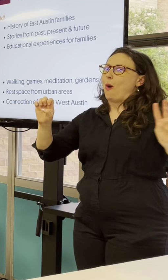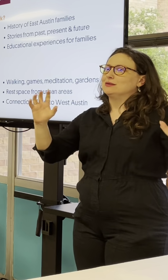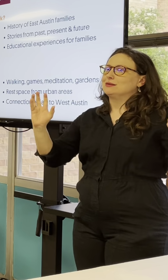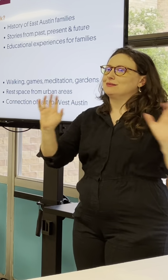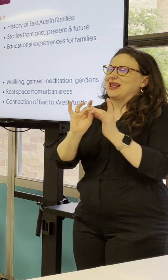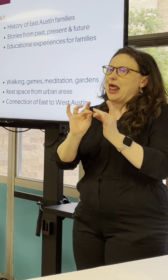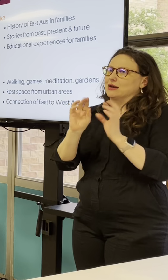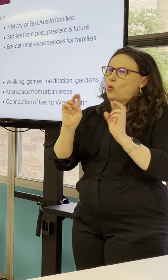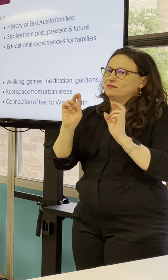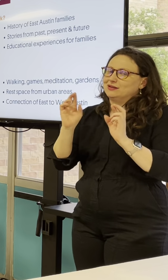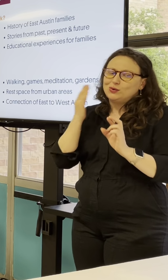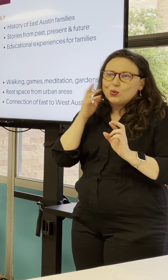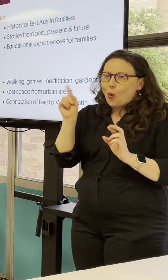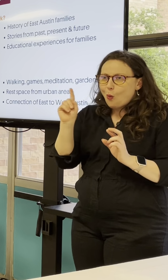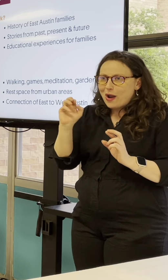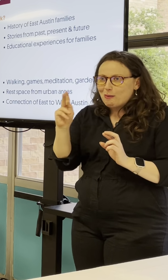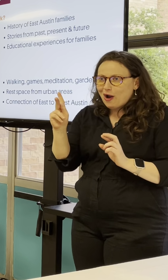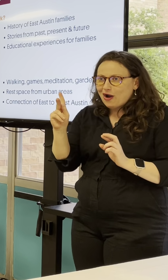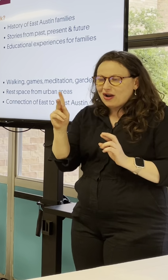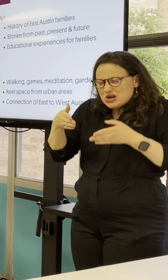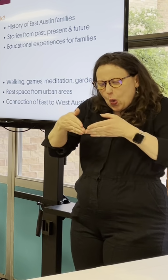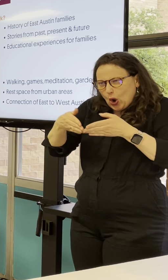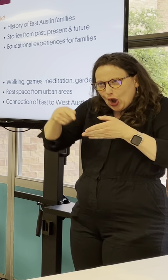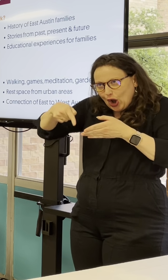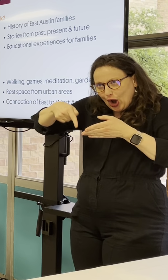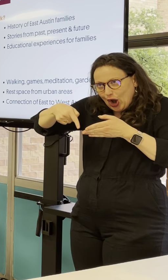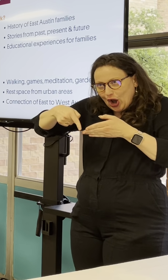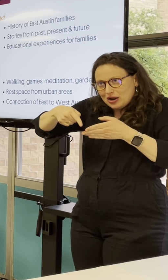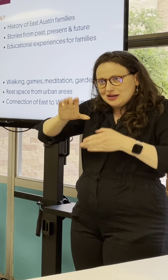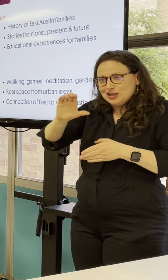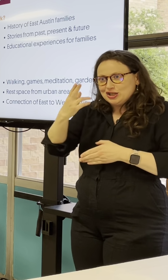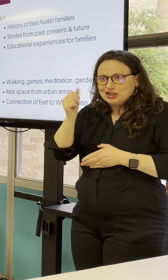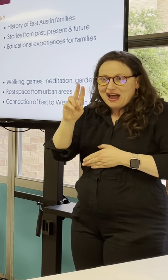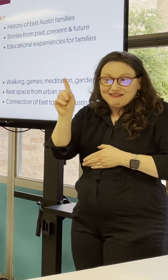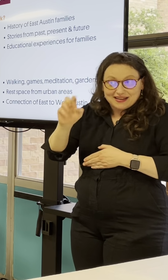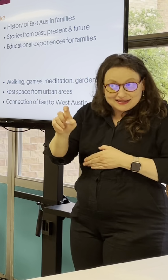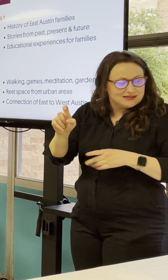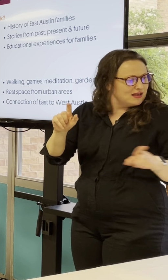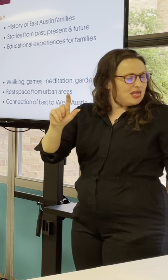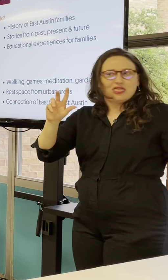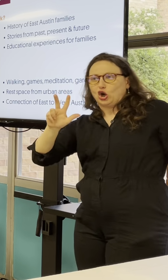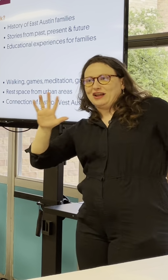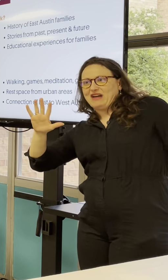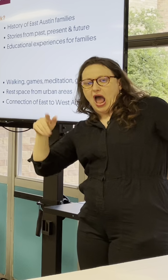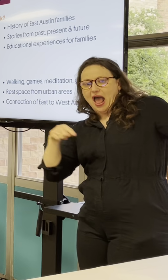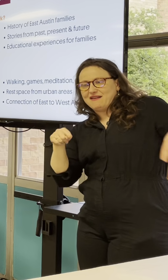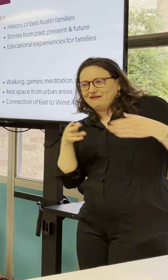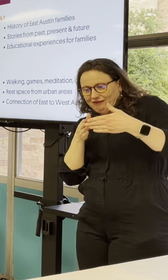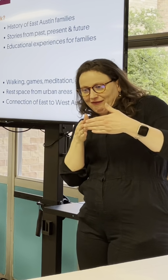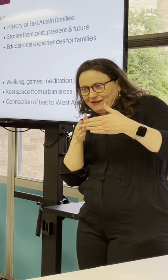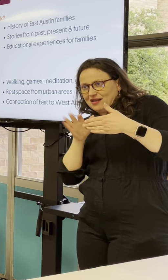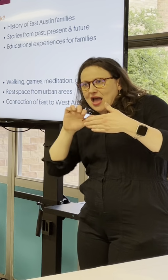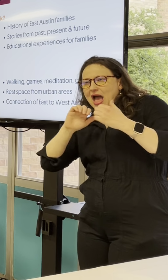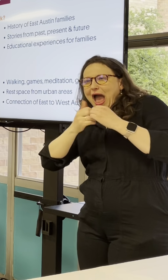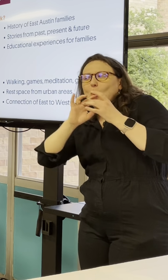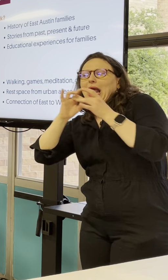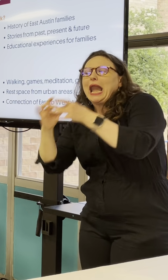this park and where it resides, it's in the corner there of Isas of Chavez and 35, but people want to know how's it going to be